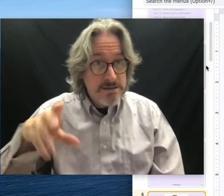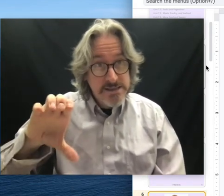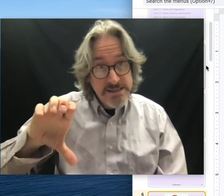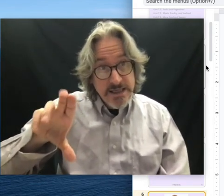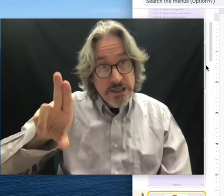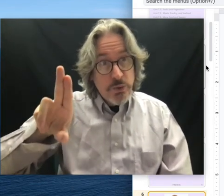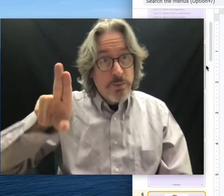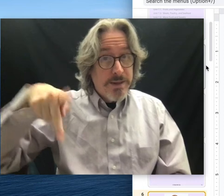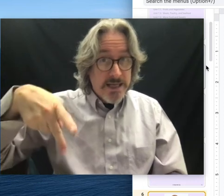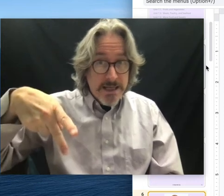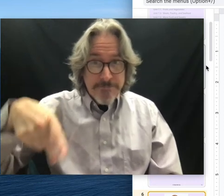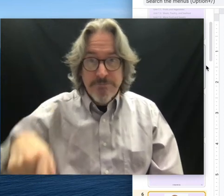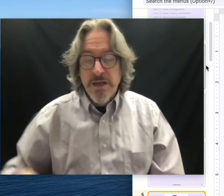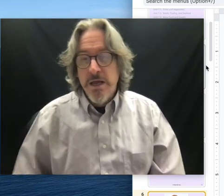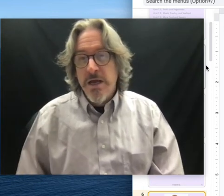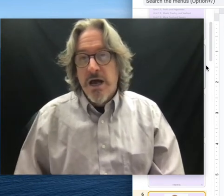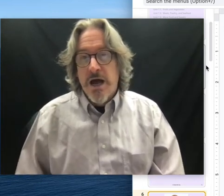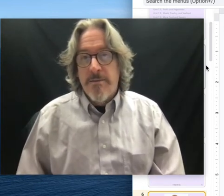C-U-P.